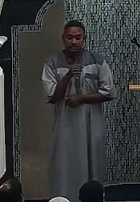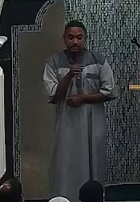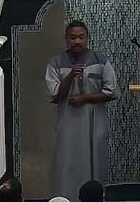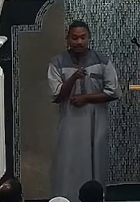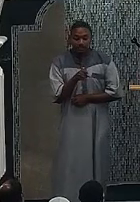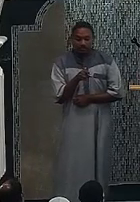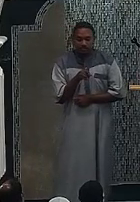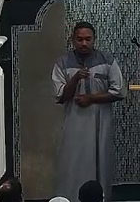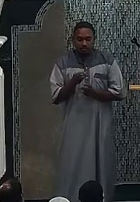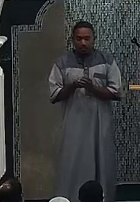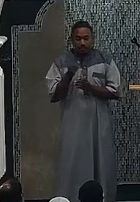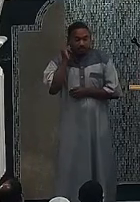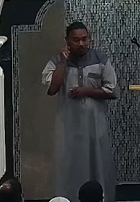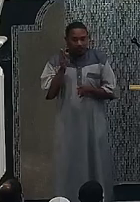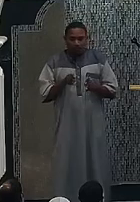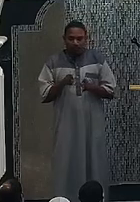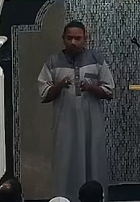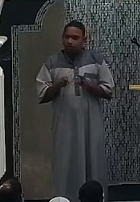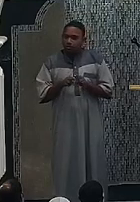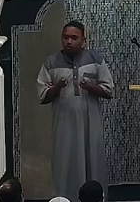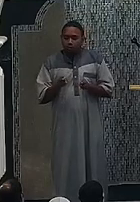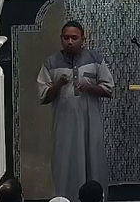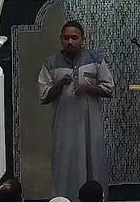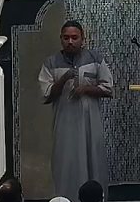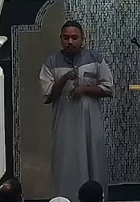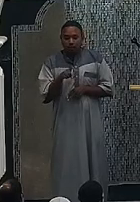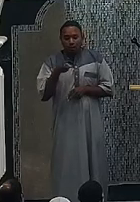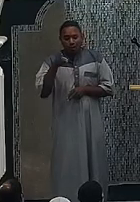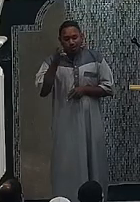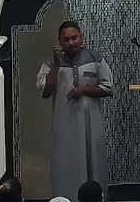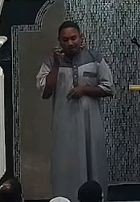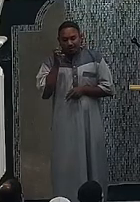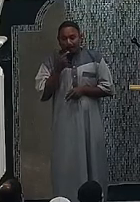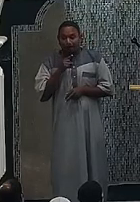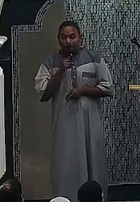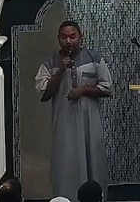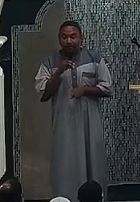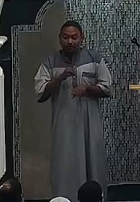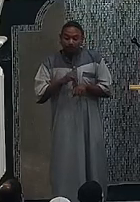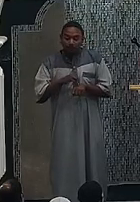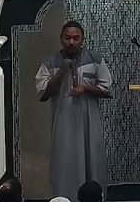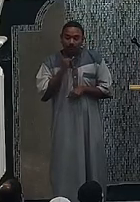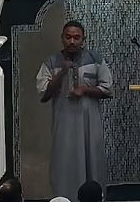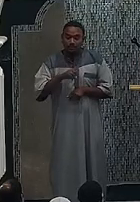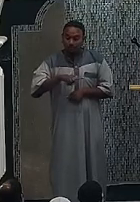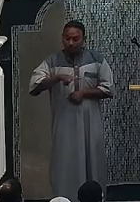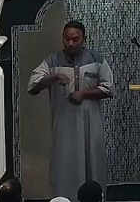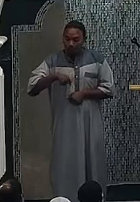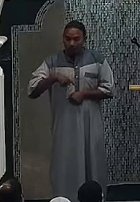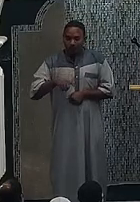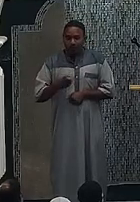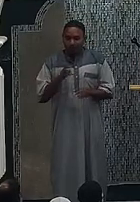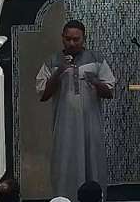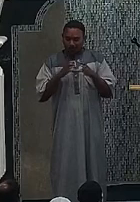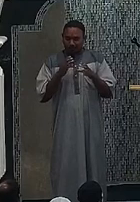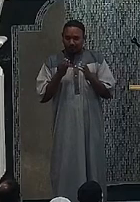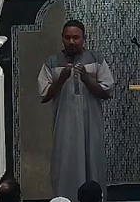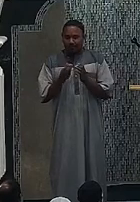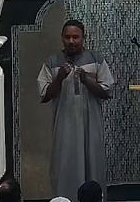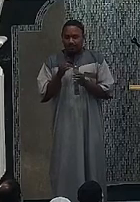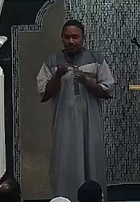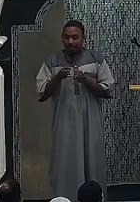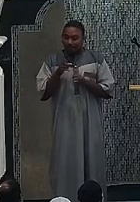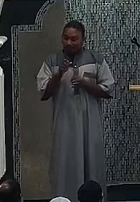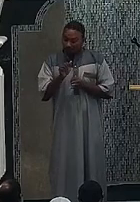It's the problem that we cannot communicate with them in their language. Now, it's a lot easier for us to learn sign